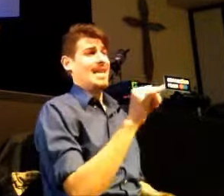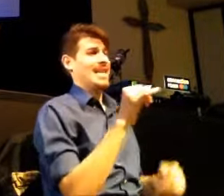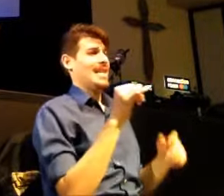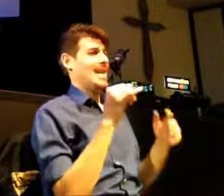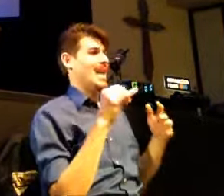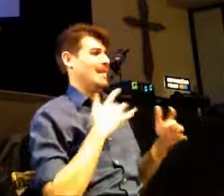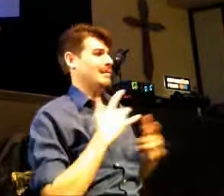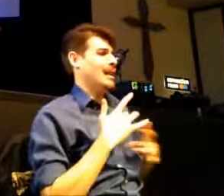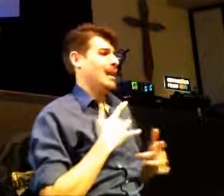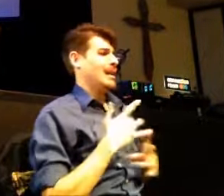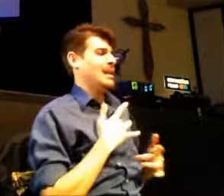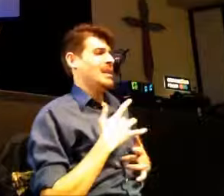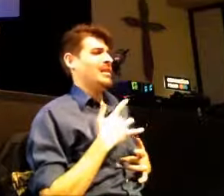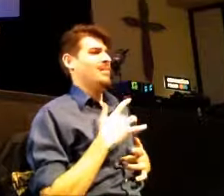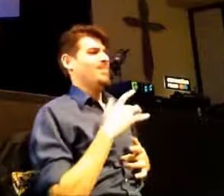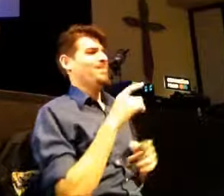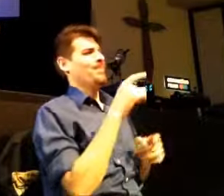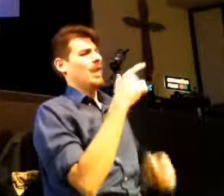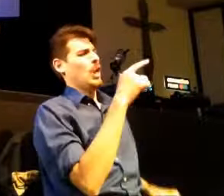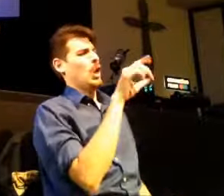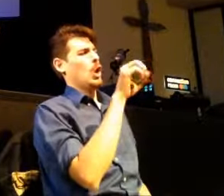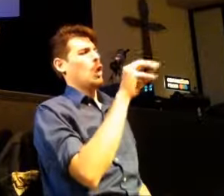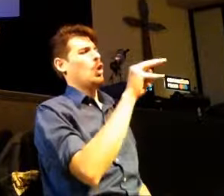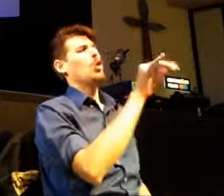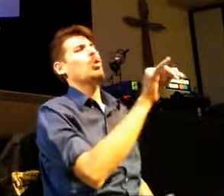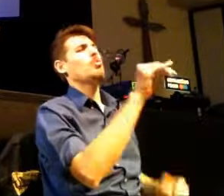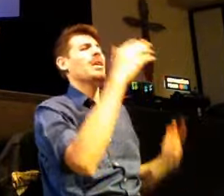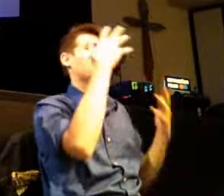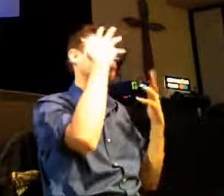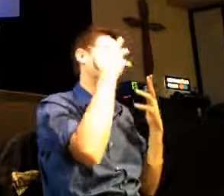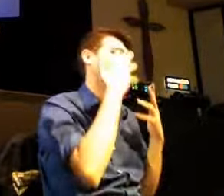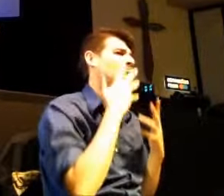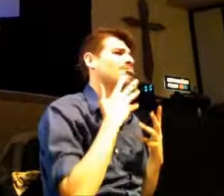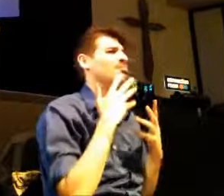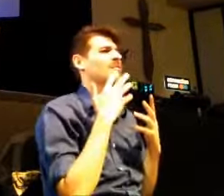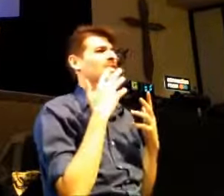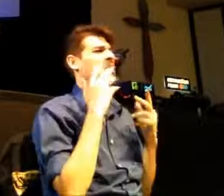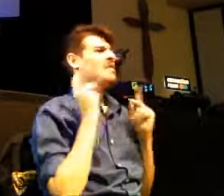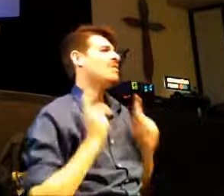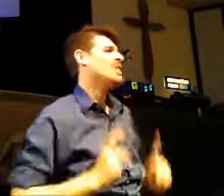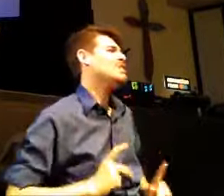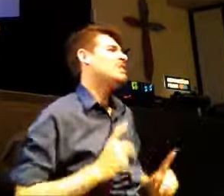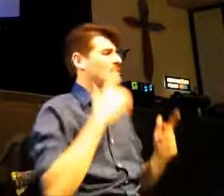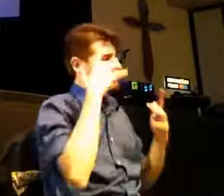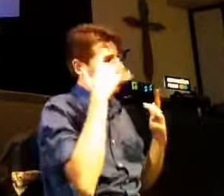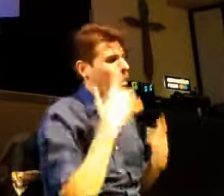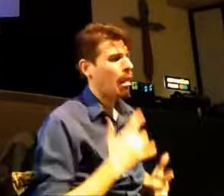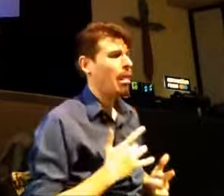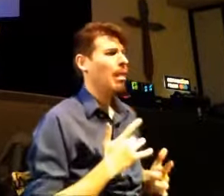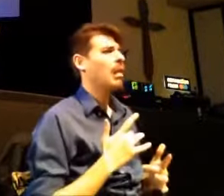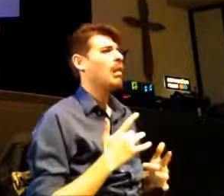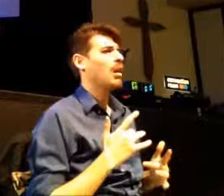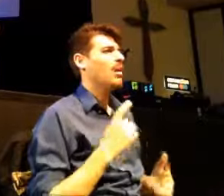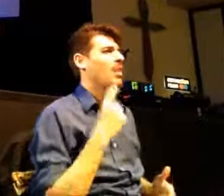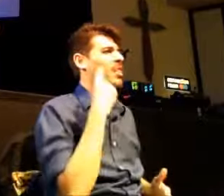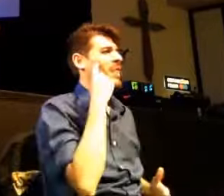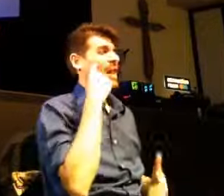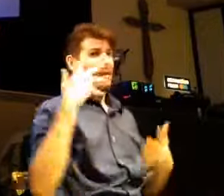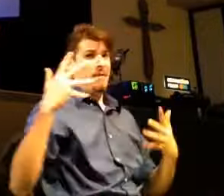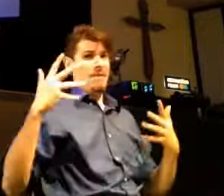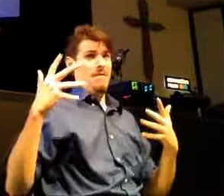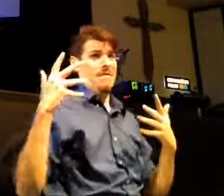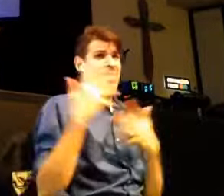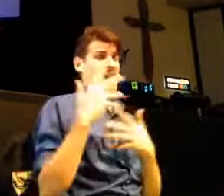undefined. That is the thing that we experience in our emotions, our bodies, our minds, and it's just this bleh. Think of fear in this